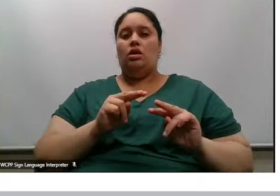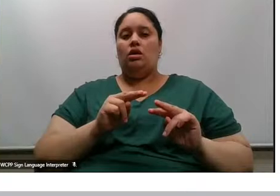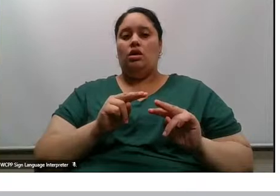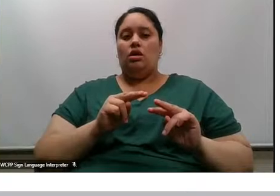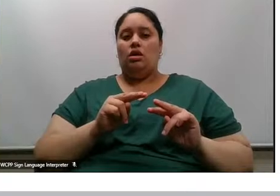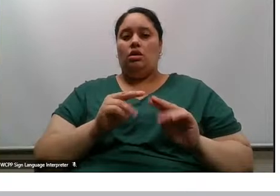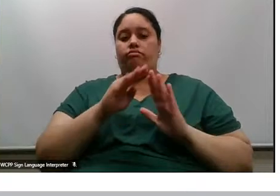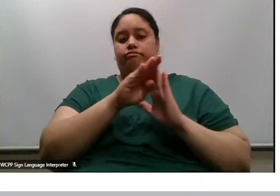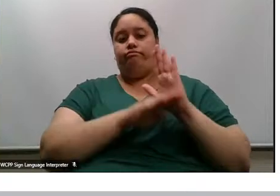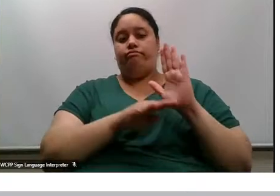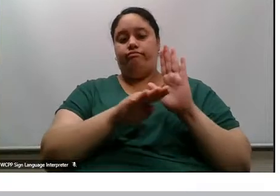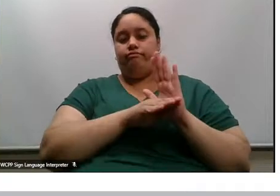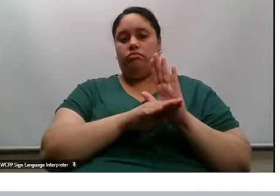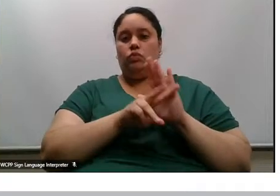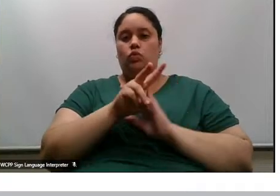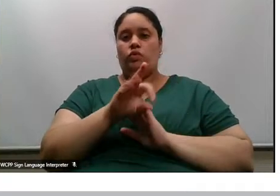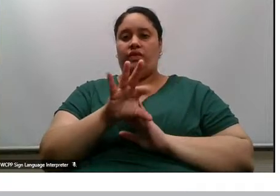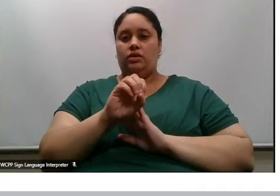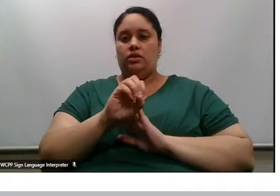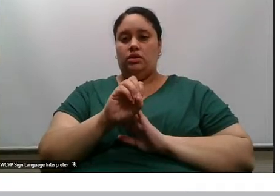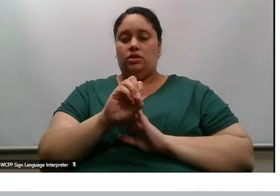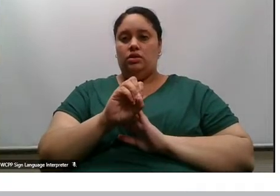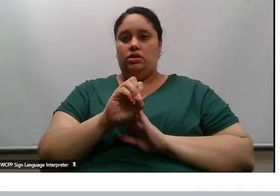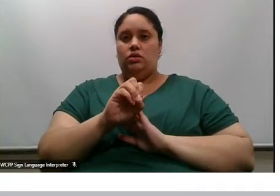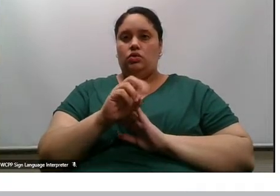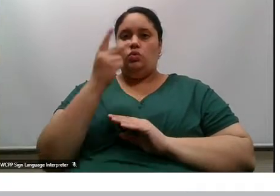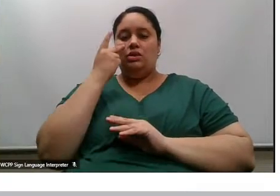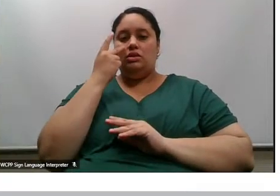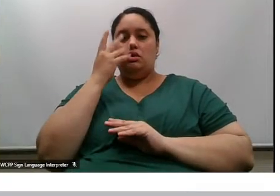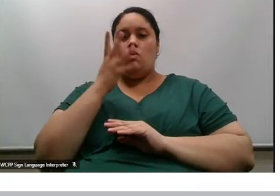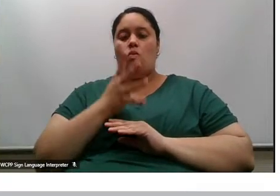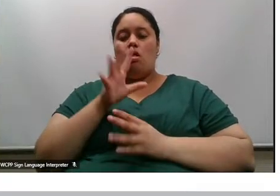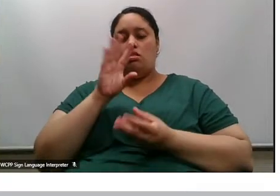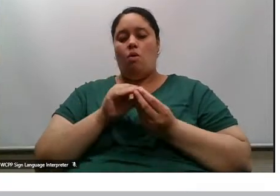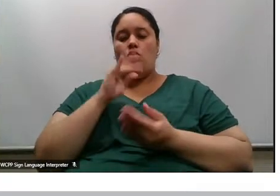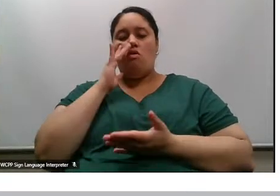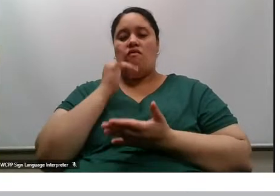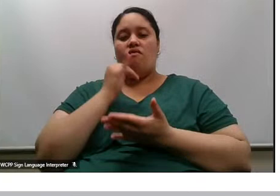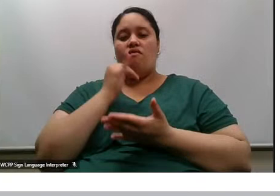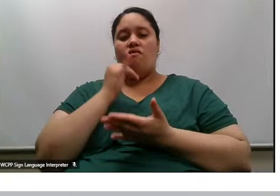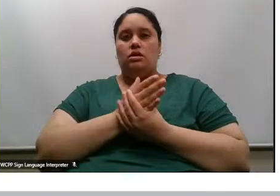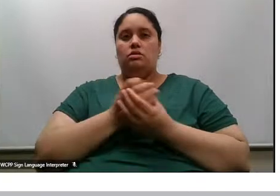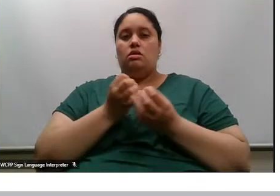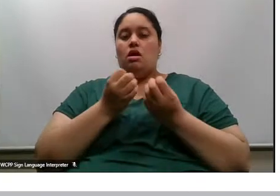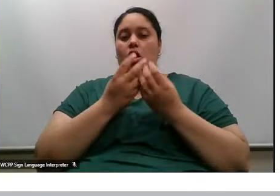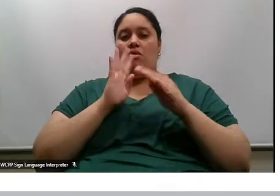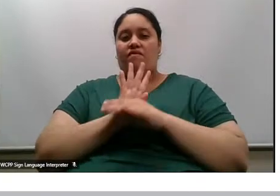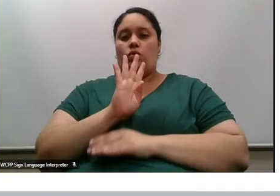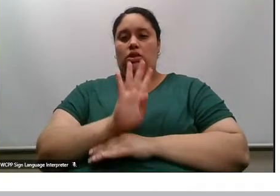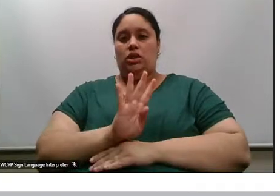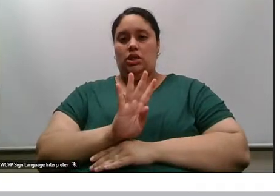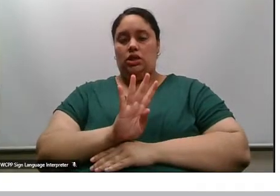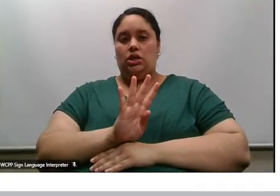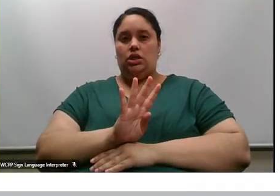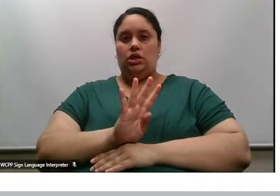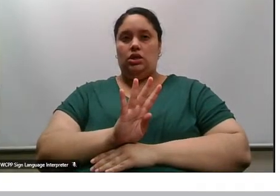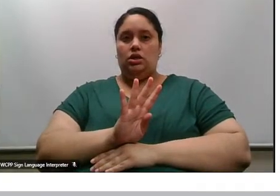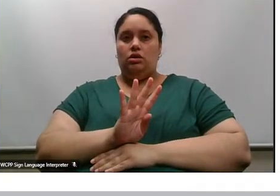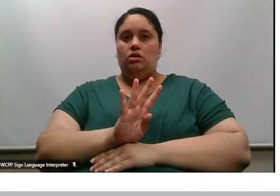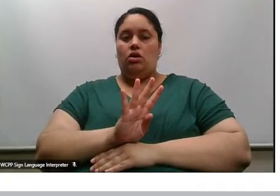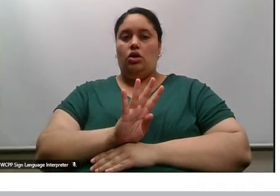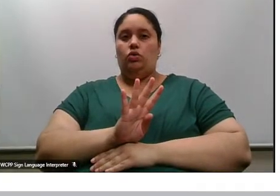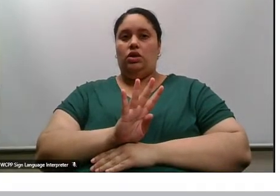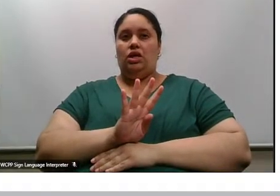that page on 230, you'll see that the total confirmed cases is 14. And then just in terms